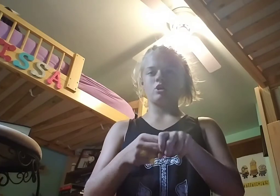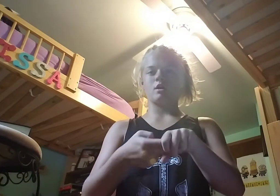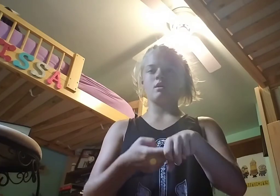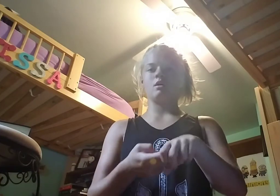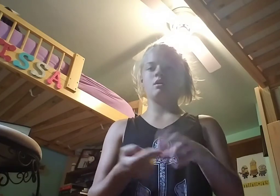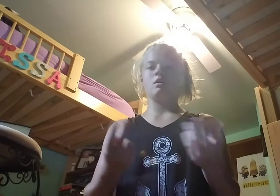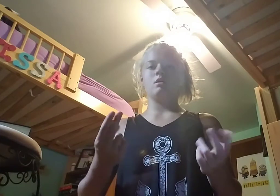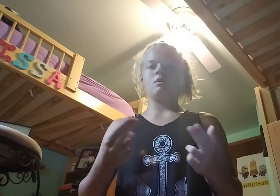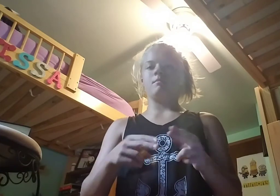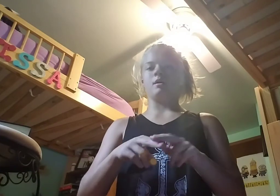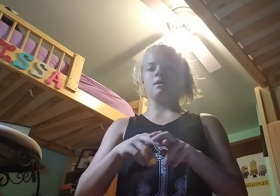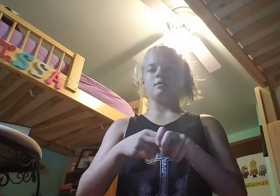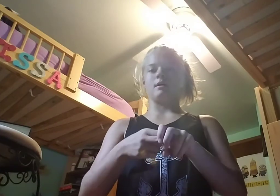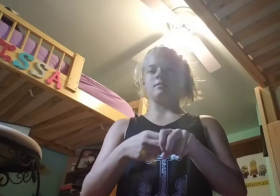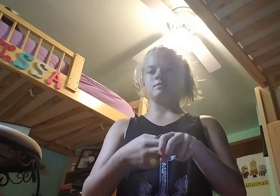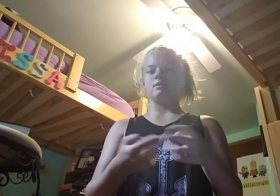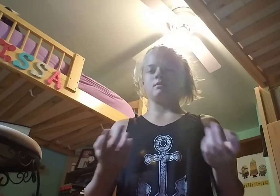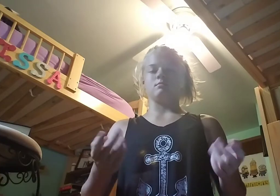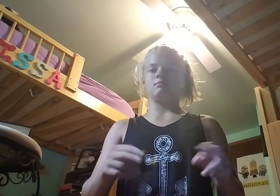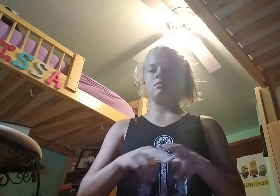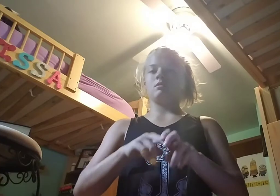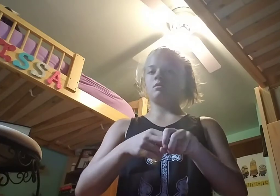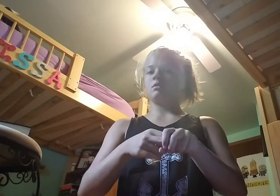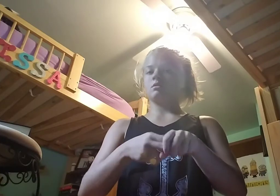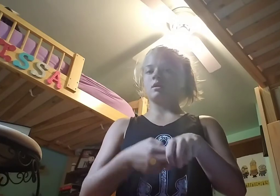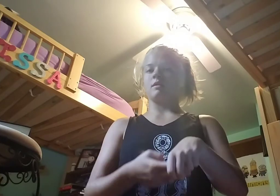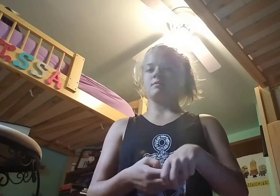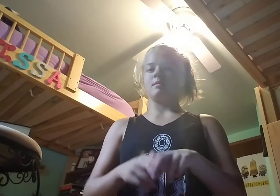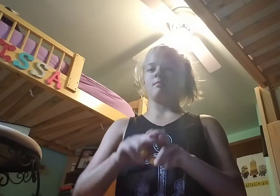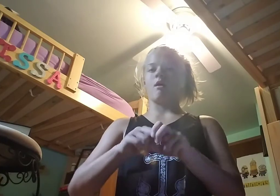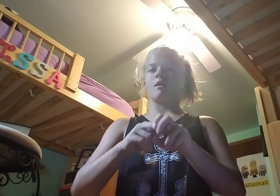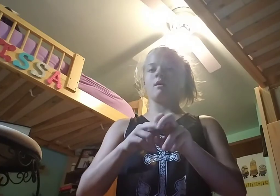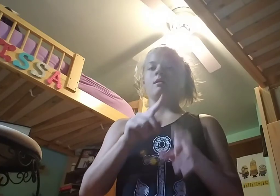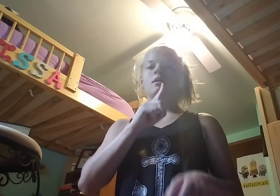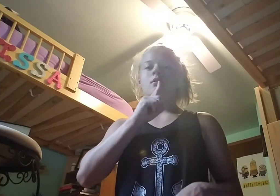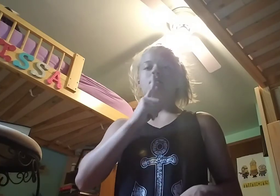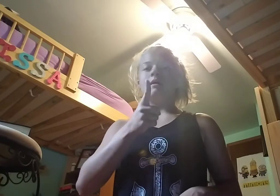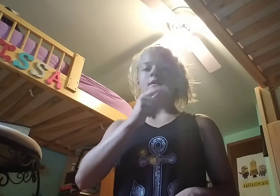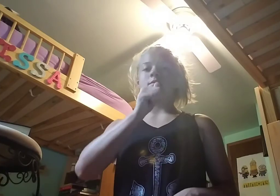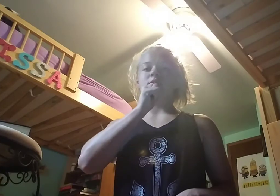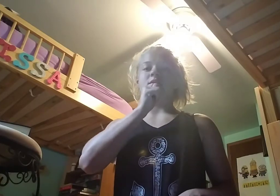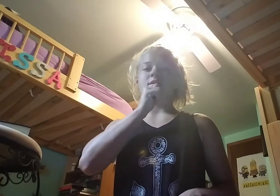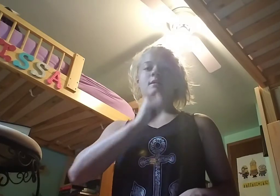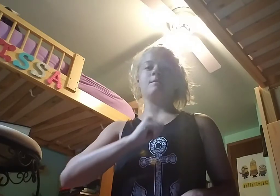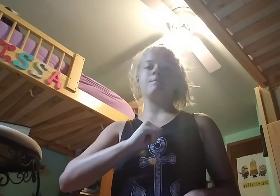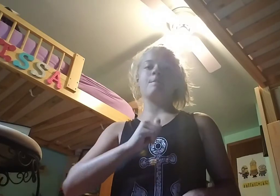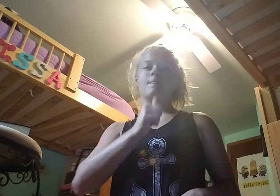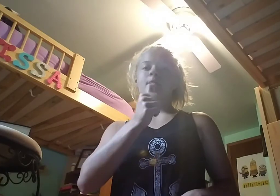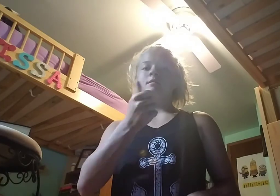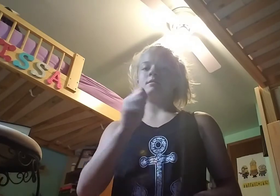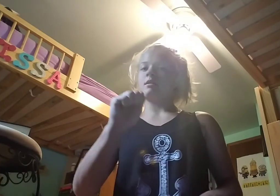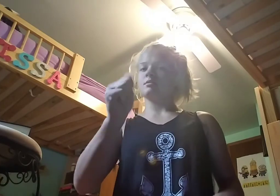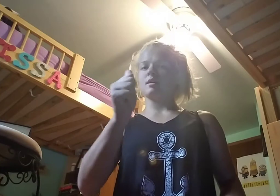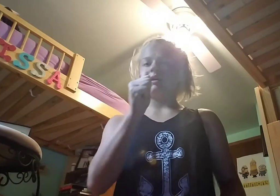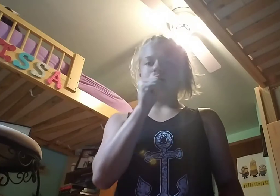chair, but I use it and it's kind of the same rocker. Tell you a secret. Secret's like an A hand,